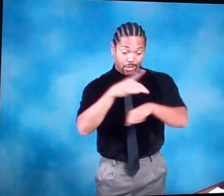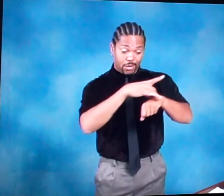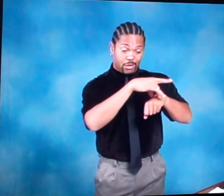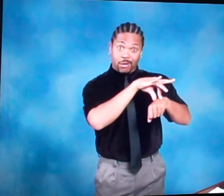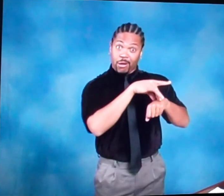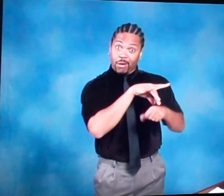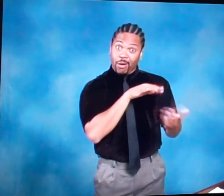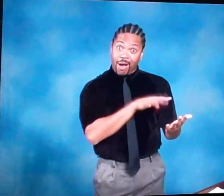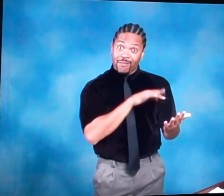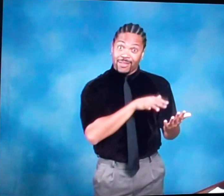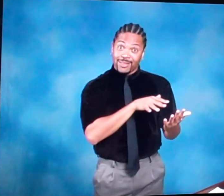ASL,